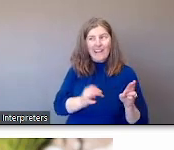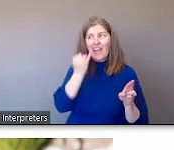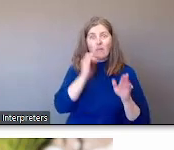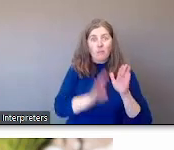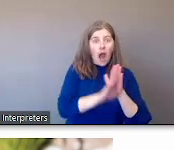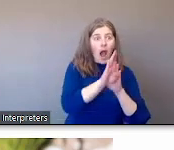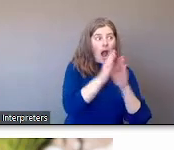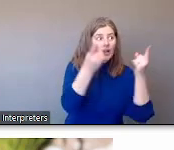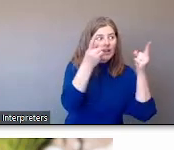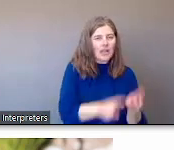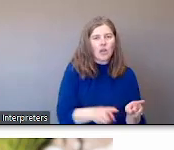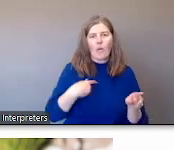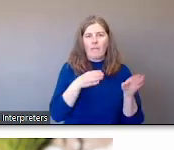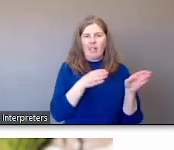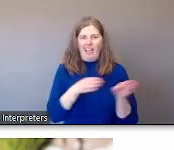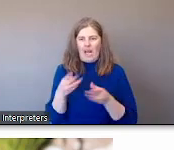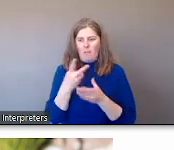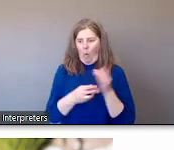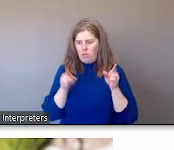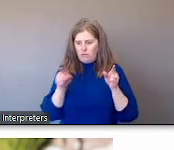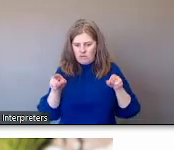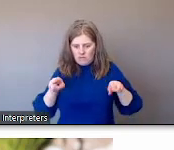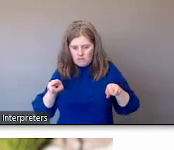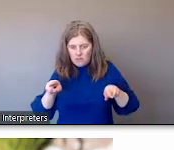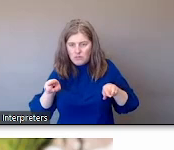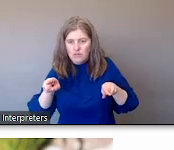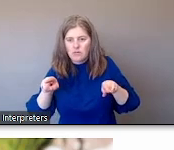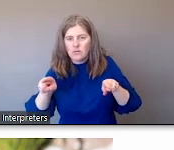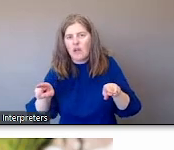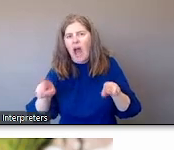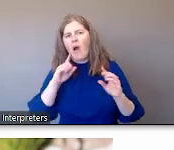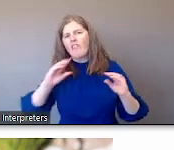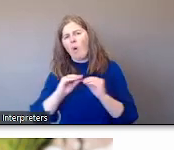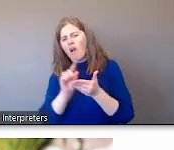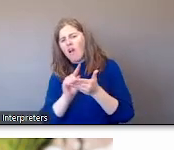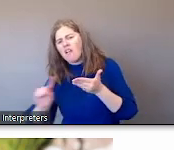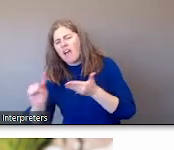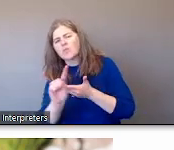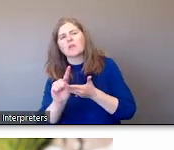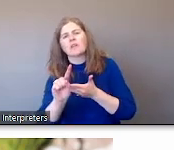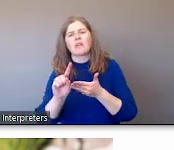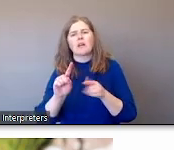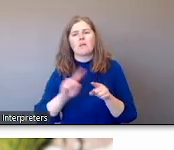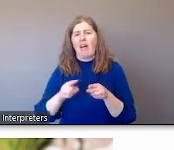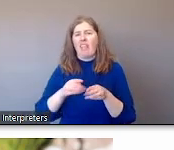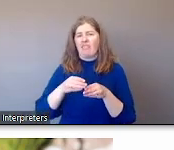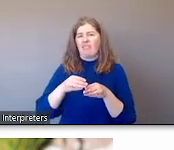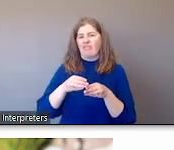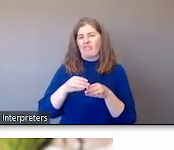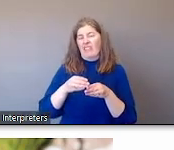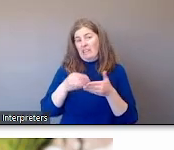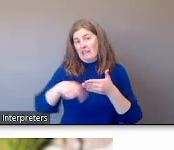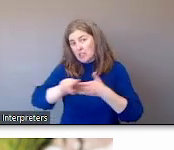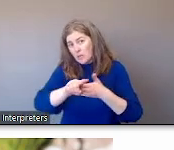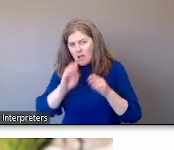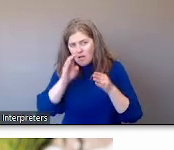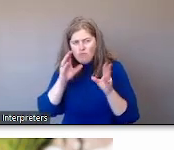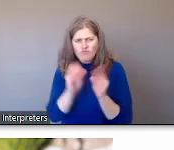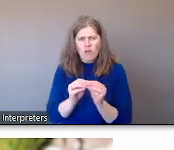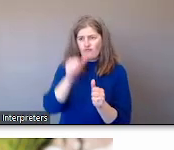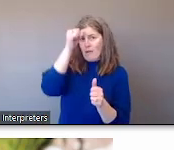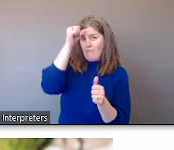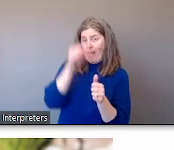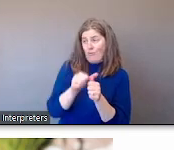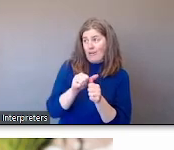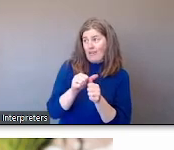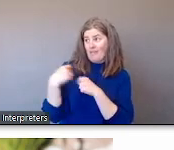So we're planning both of those now, and we'll have more next week. The theme of the press conference will be really focused on remembering 2 years of